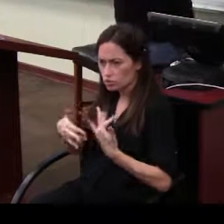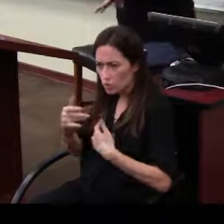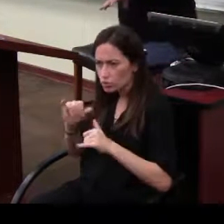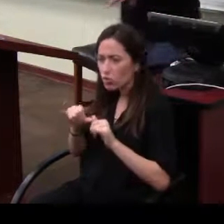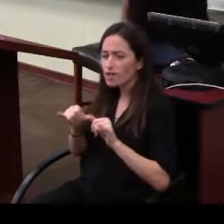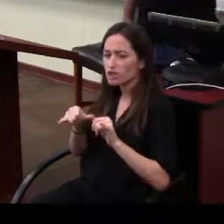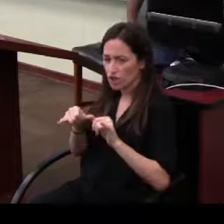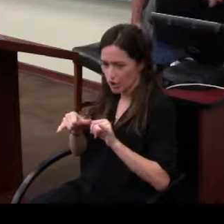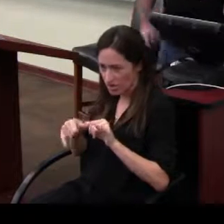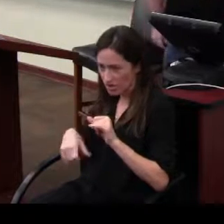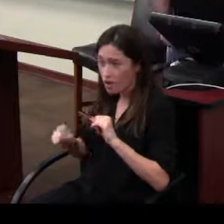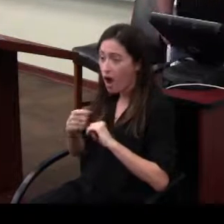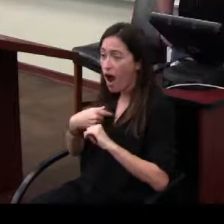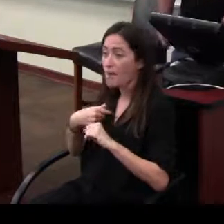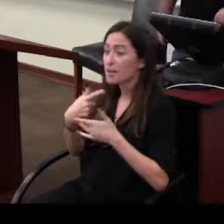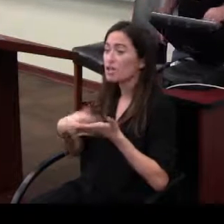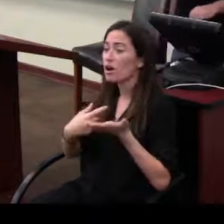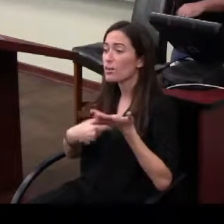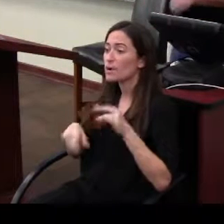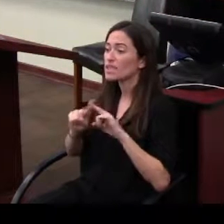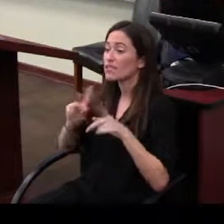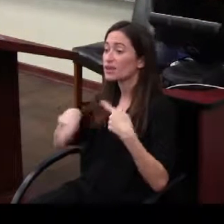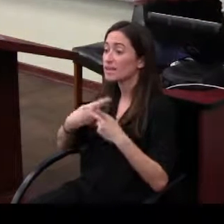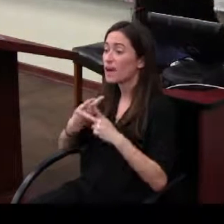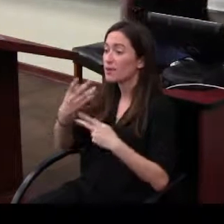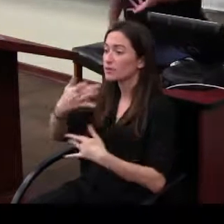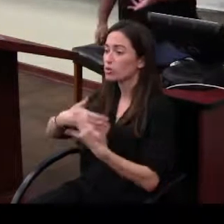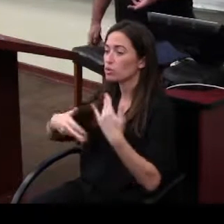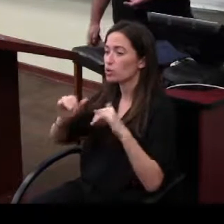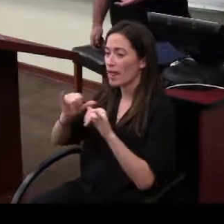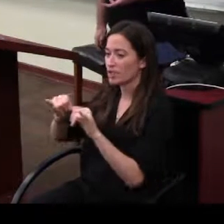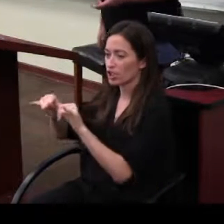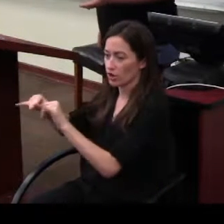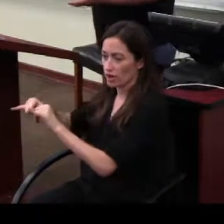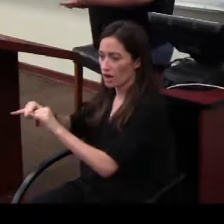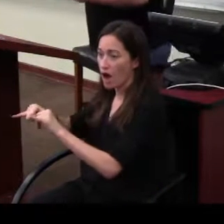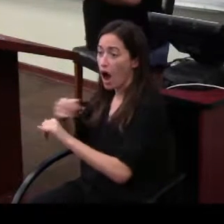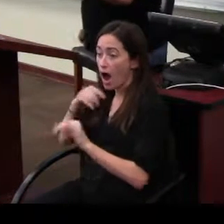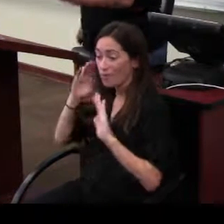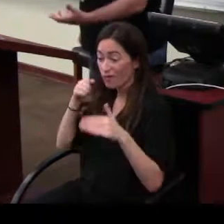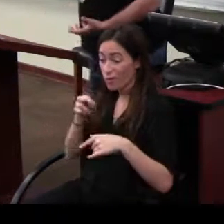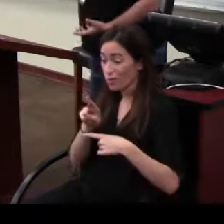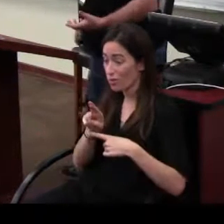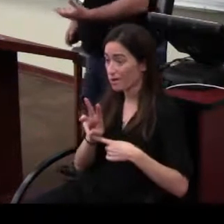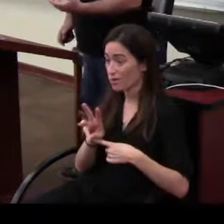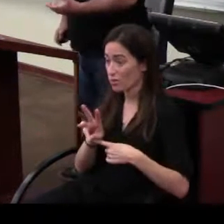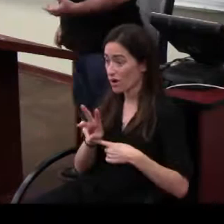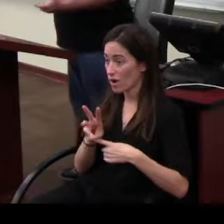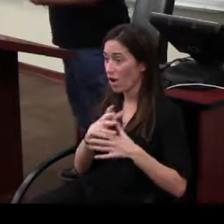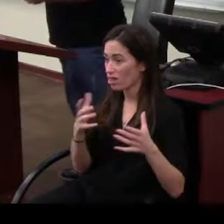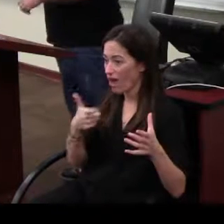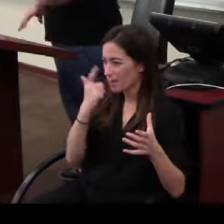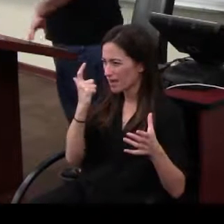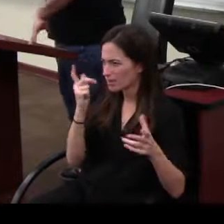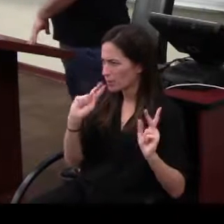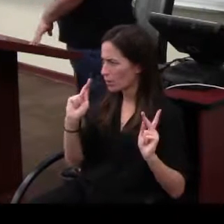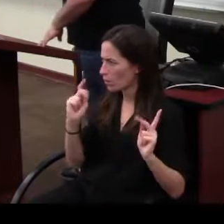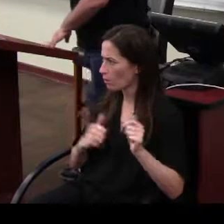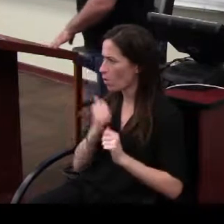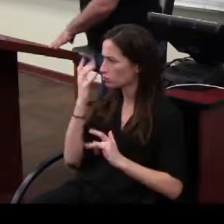So I'm going to talk about the different kinds of social engineering here. I think I'm going to focus a lot on the ransomware side because that seems to be where a lot of the interest